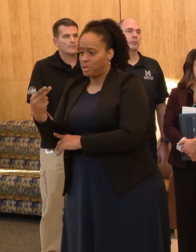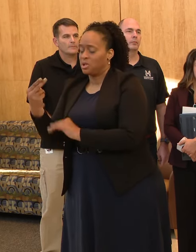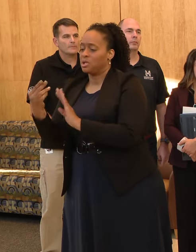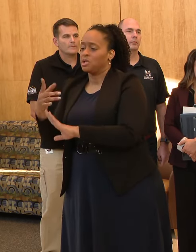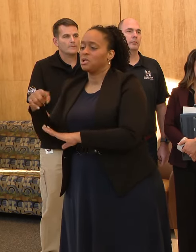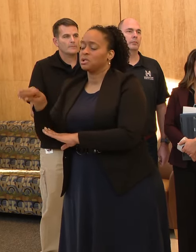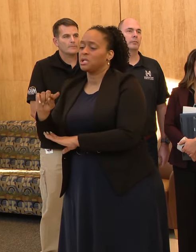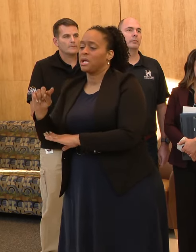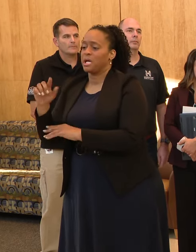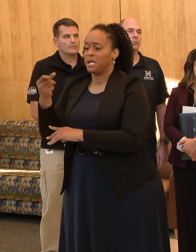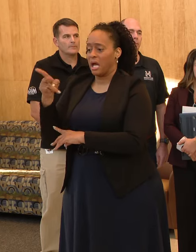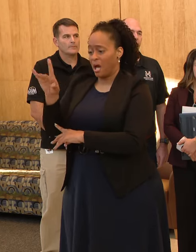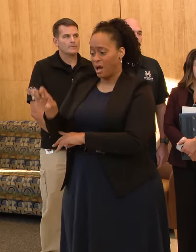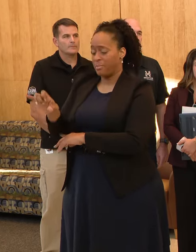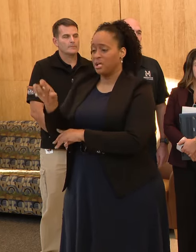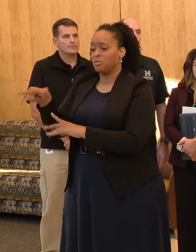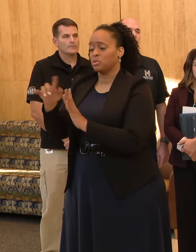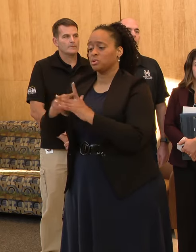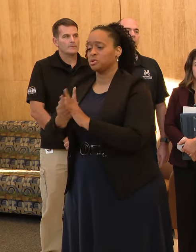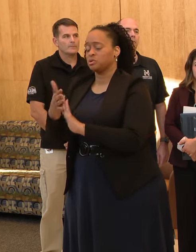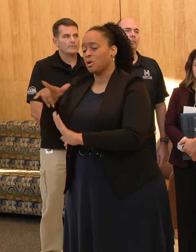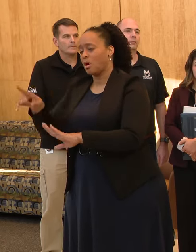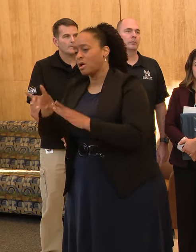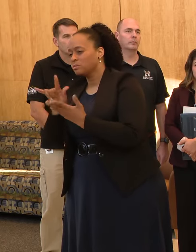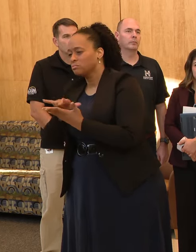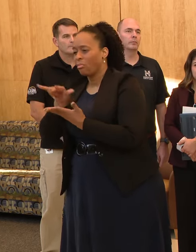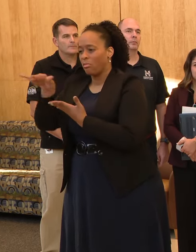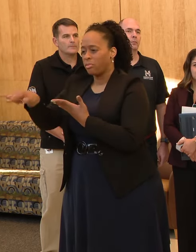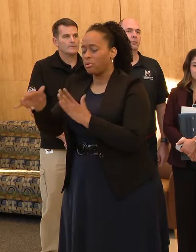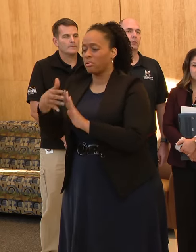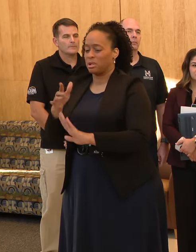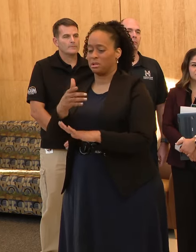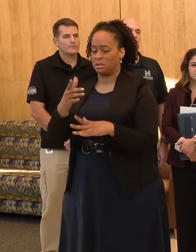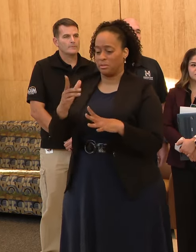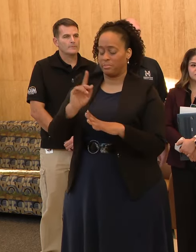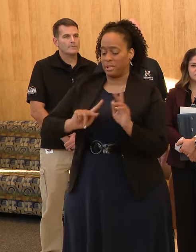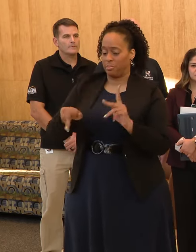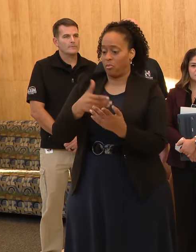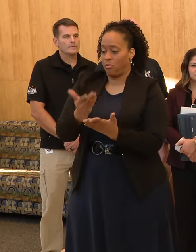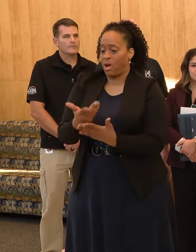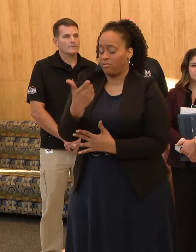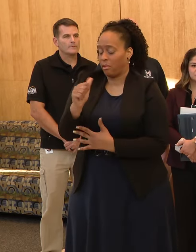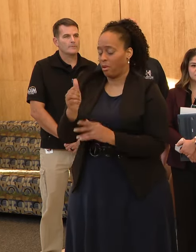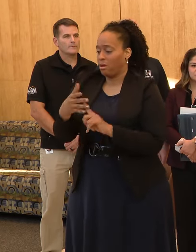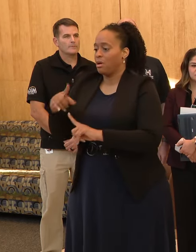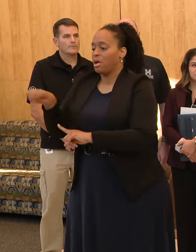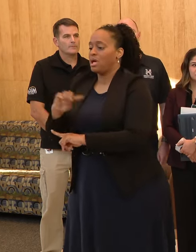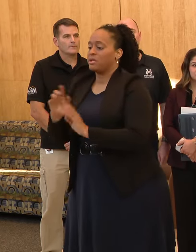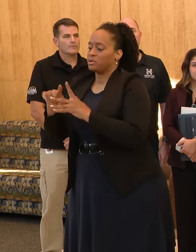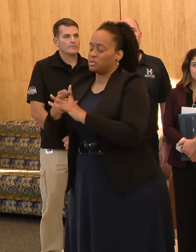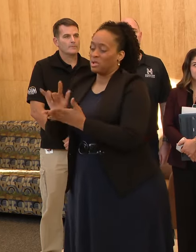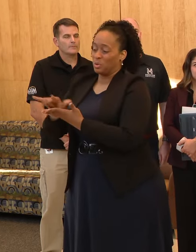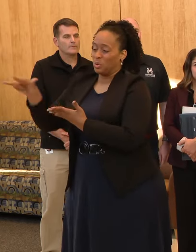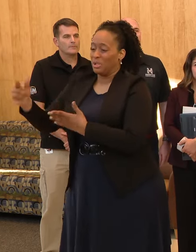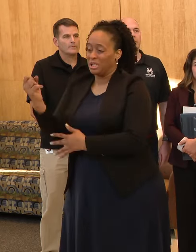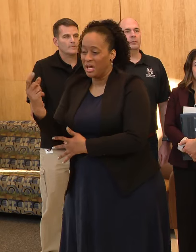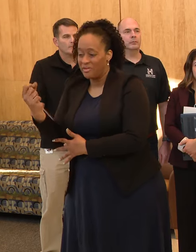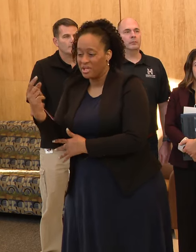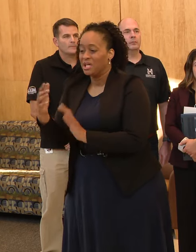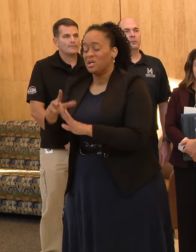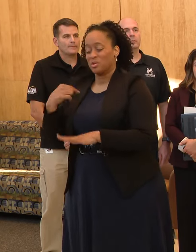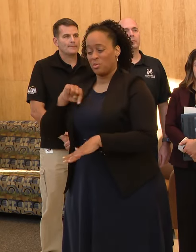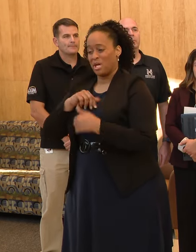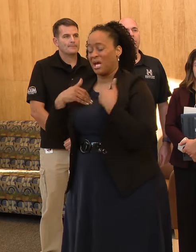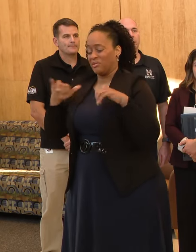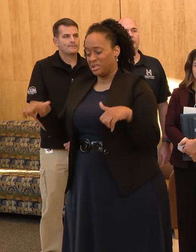starting at 10 o'clock in the morning. Departures will be at 11 o'clock tomorrow. So as I said, we've got a